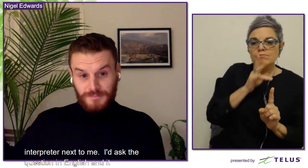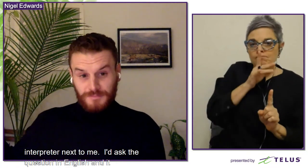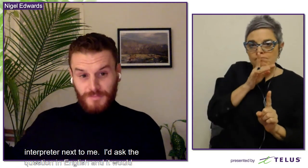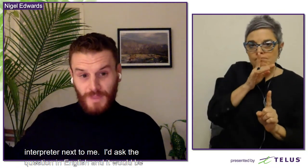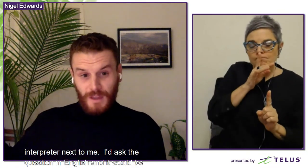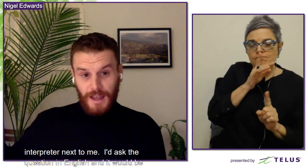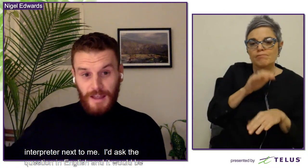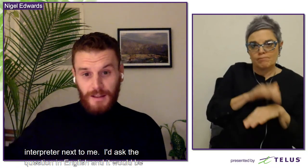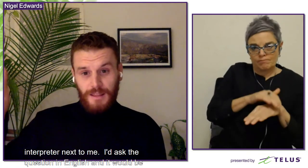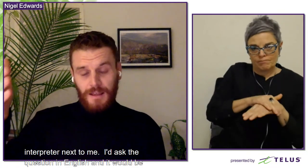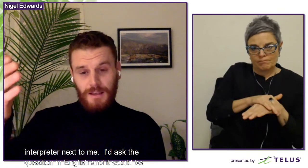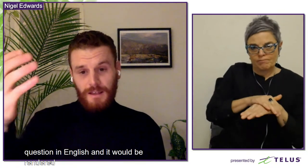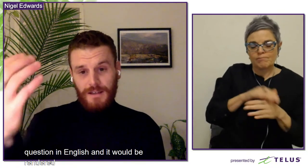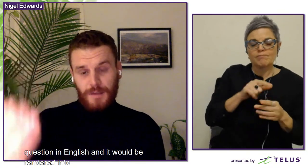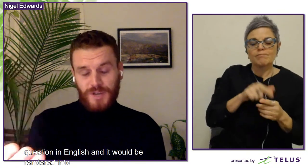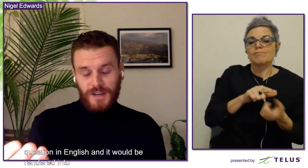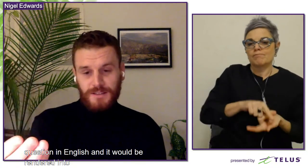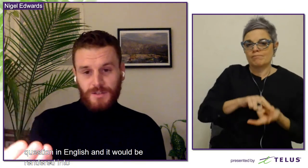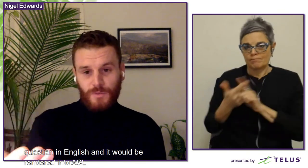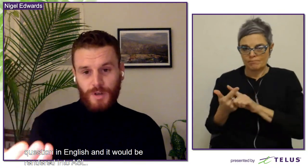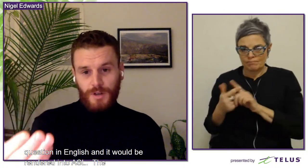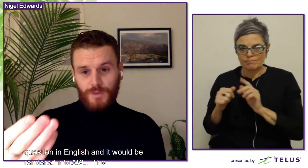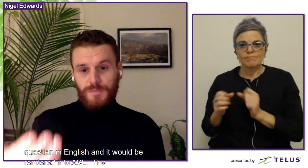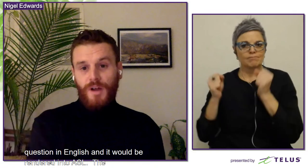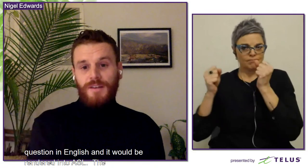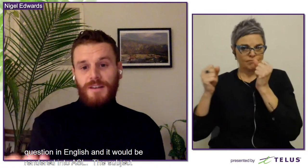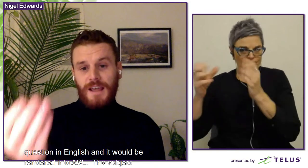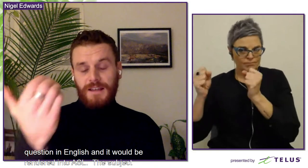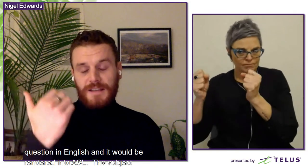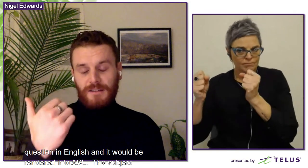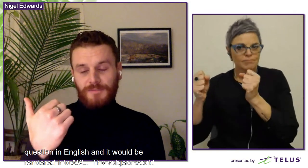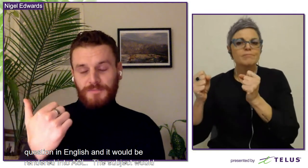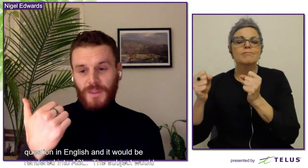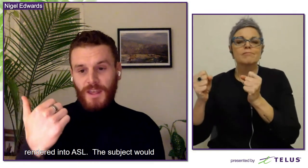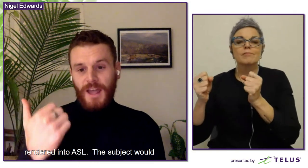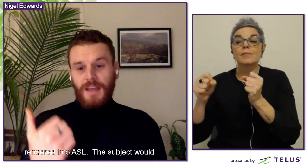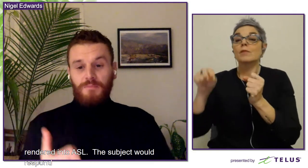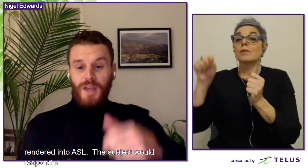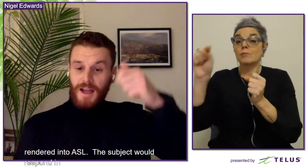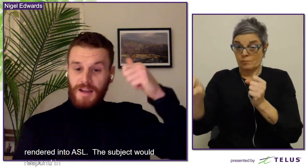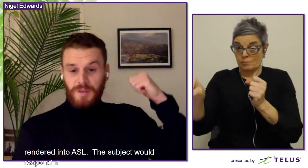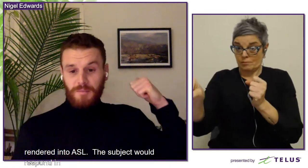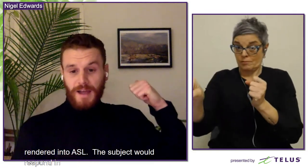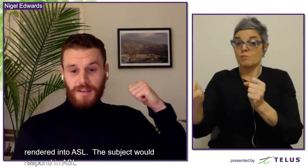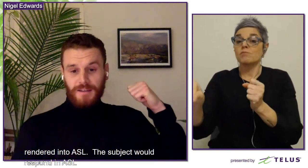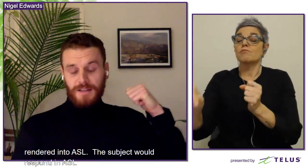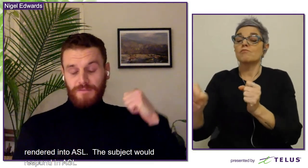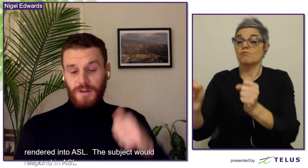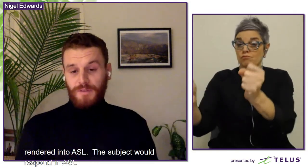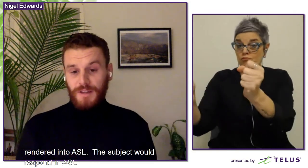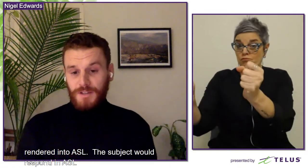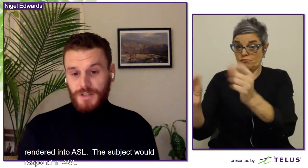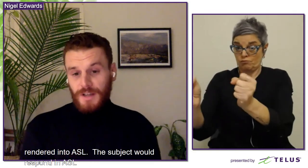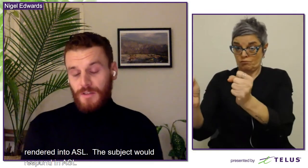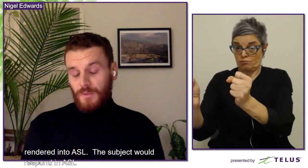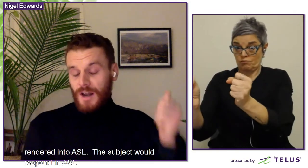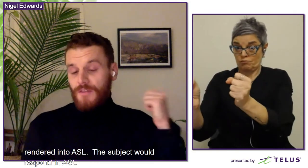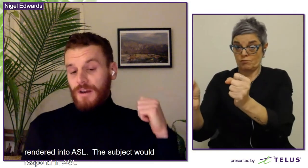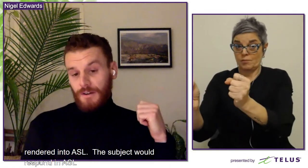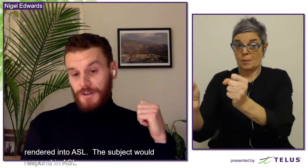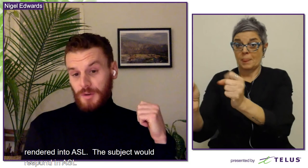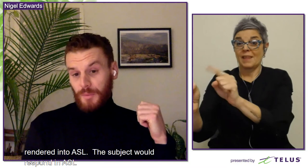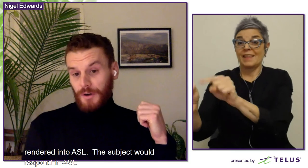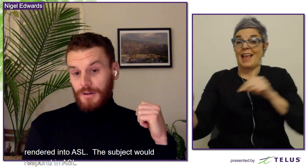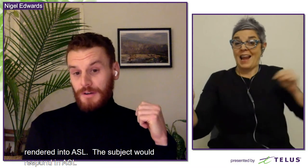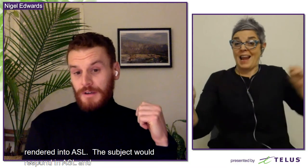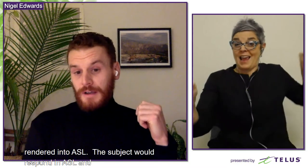ASL. And the subject would respond in ASL. And behind me back at Video Village, there'd be